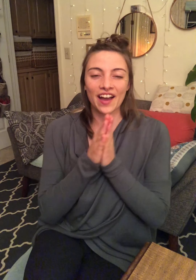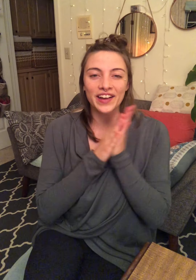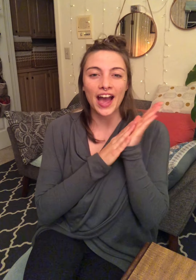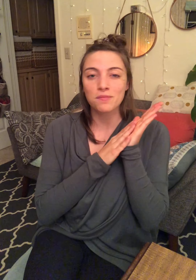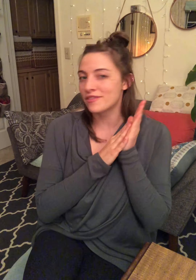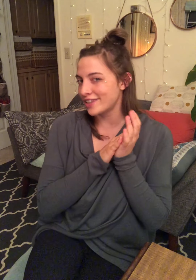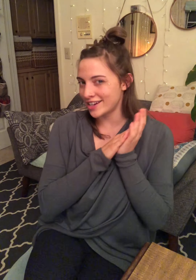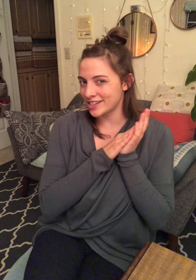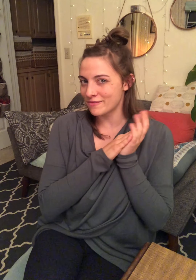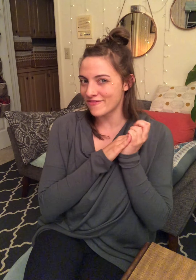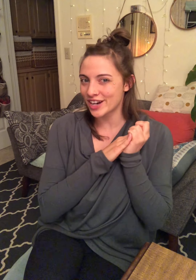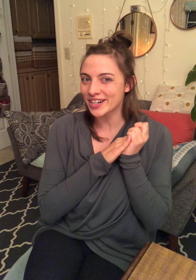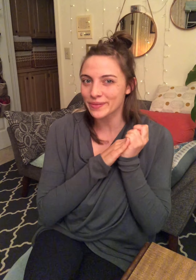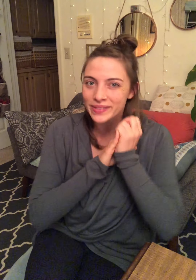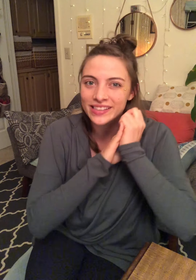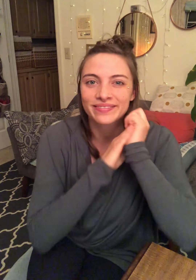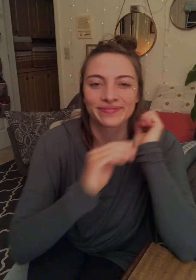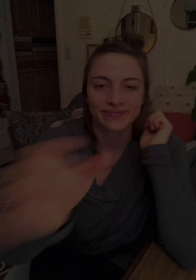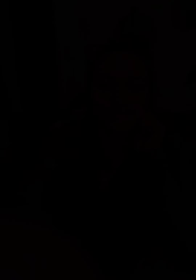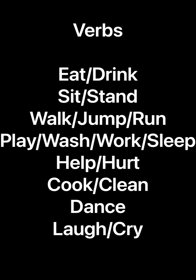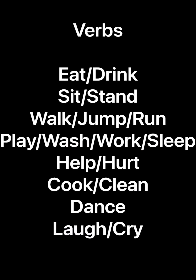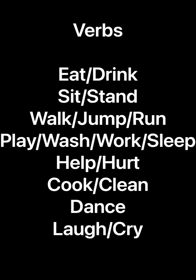Okay, moving on to some verbs.